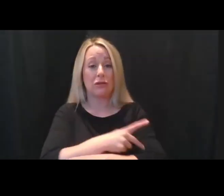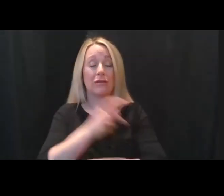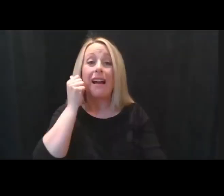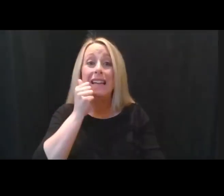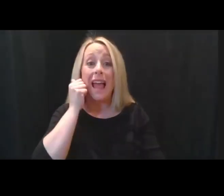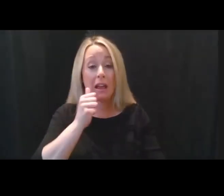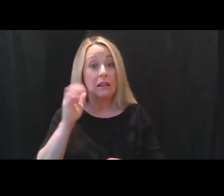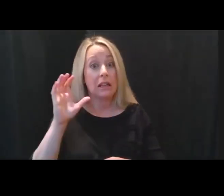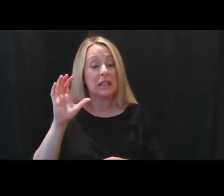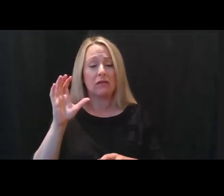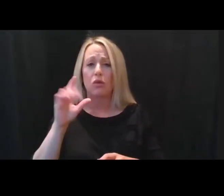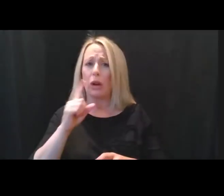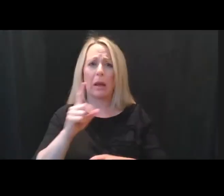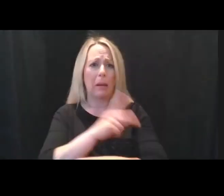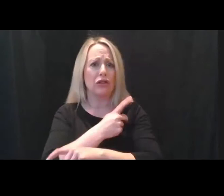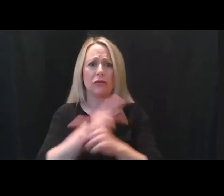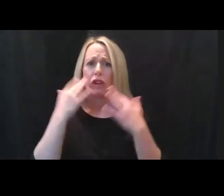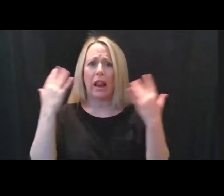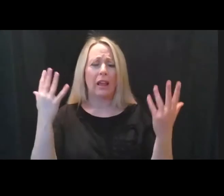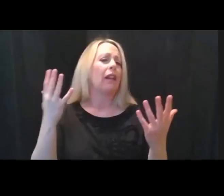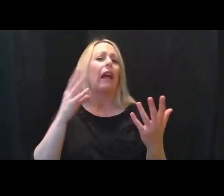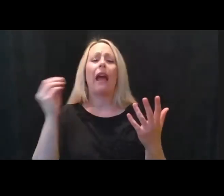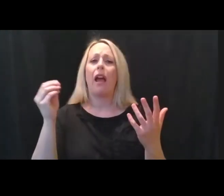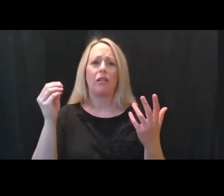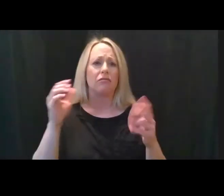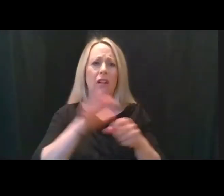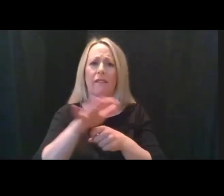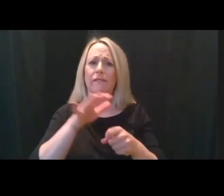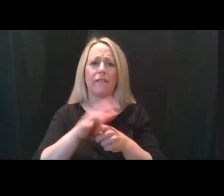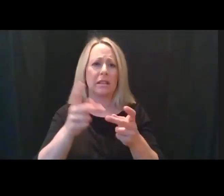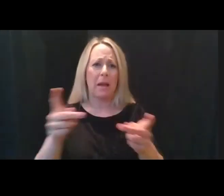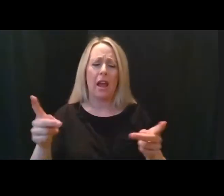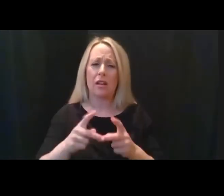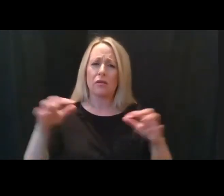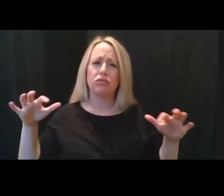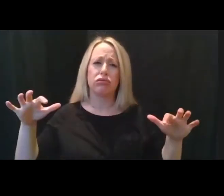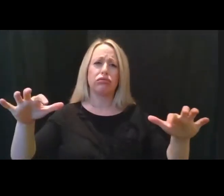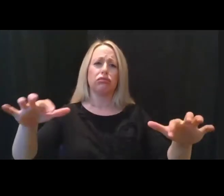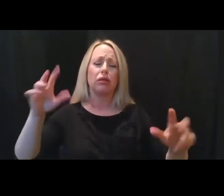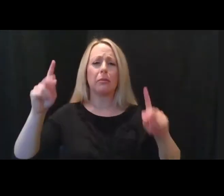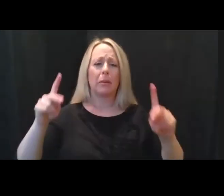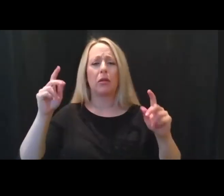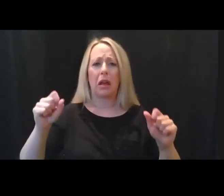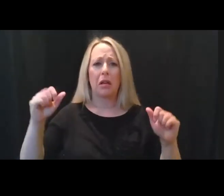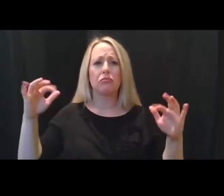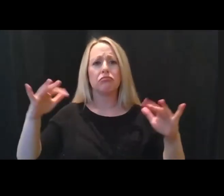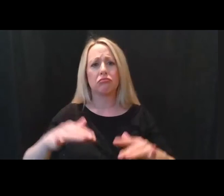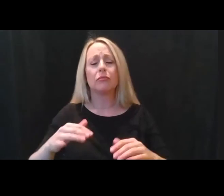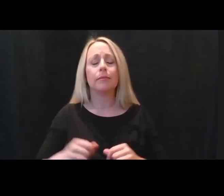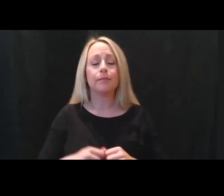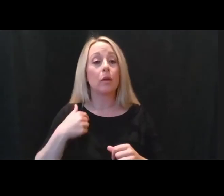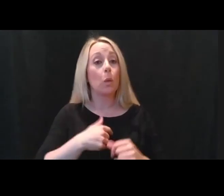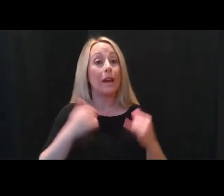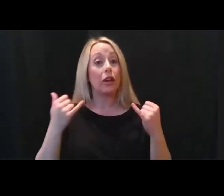very patient-friendly clinic with capacity, as I mentioned, of 1,300. We do currently still